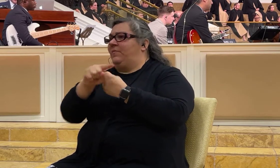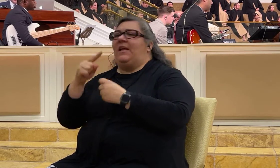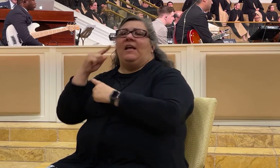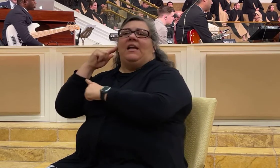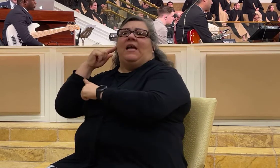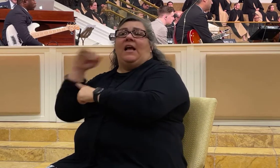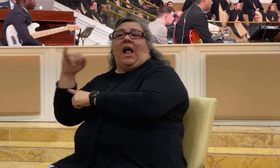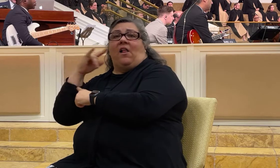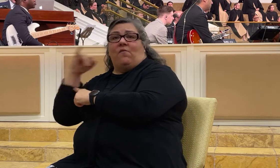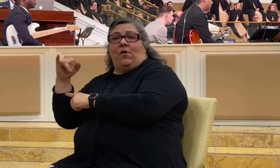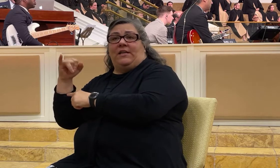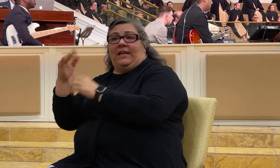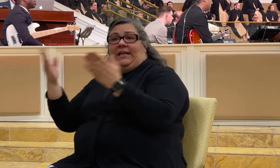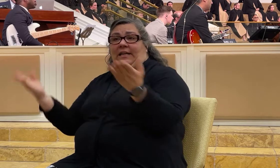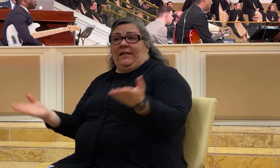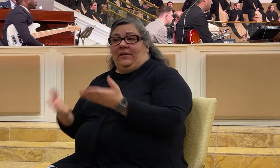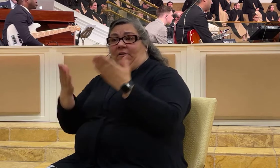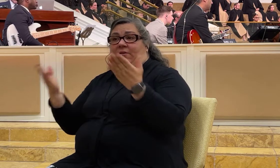California itself